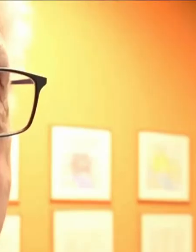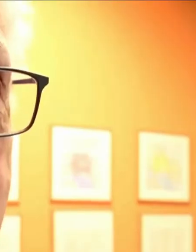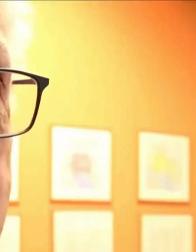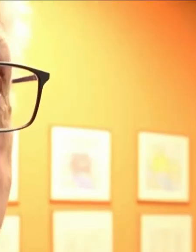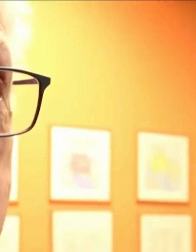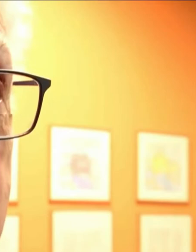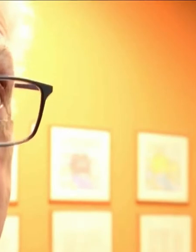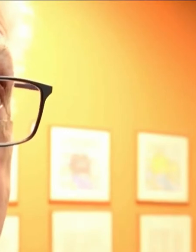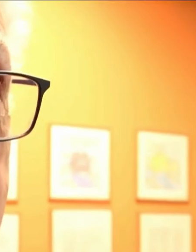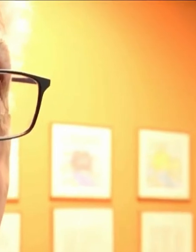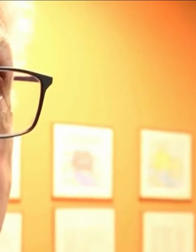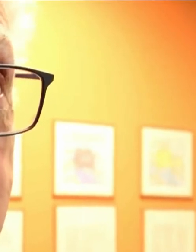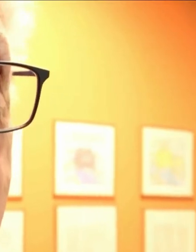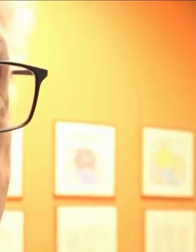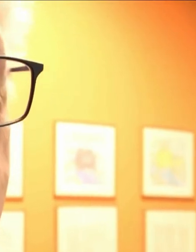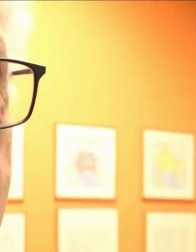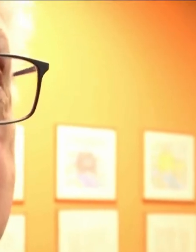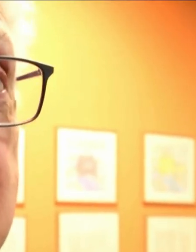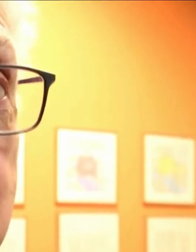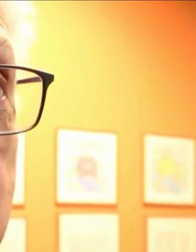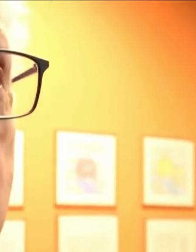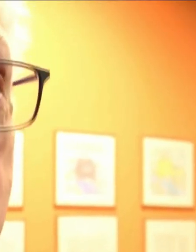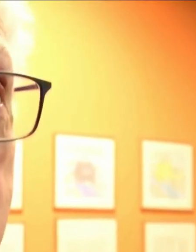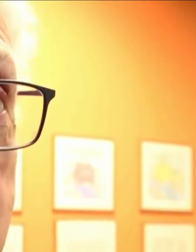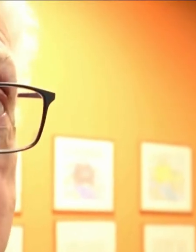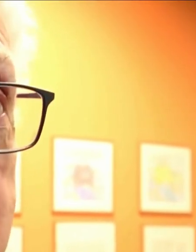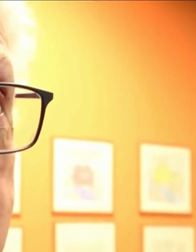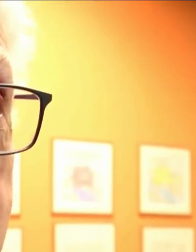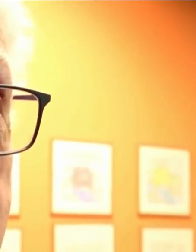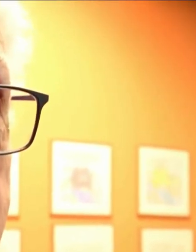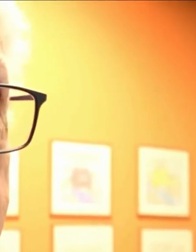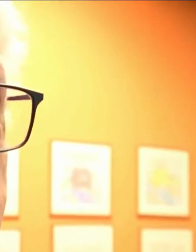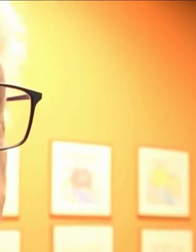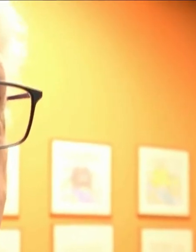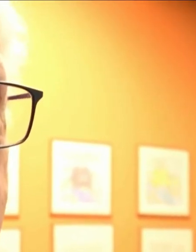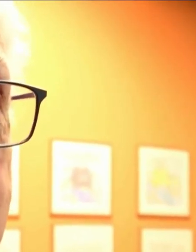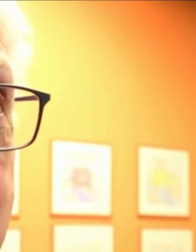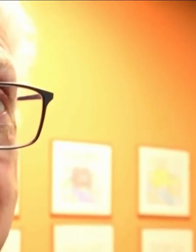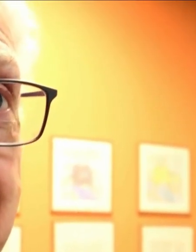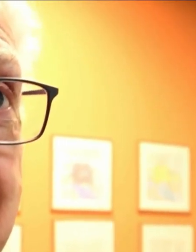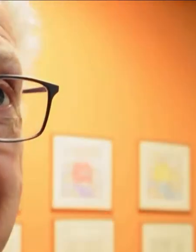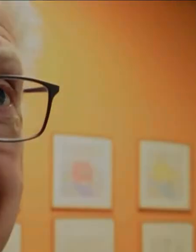It starts with hate and ends with Holocaust.